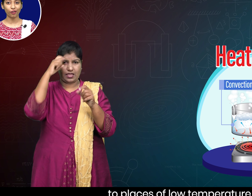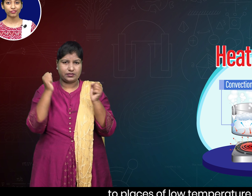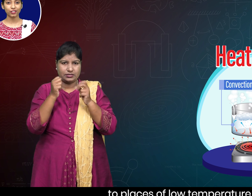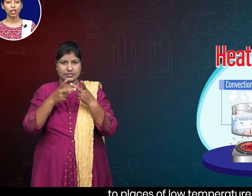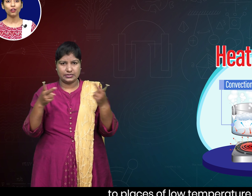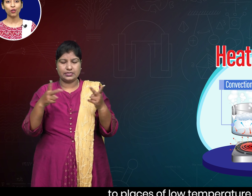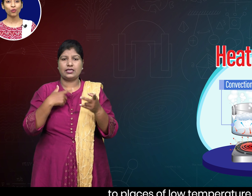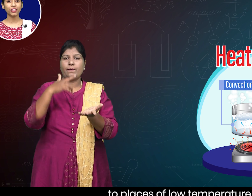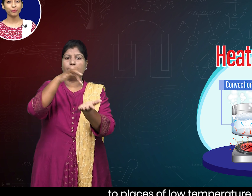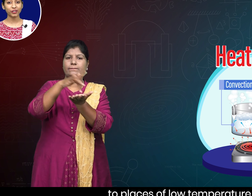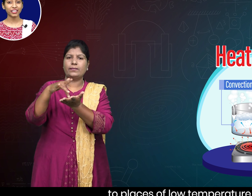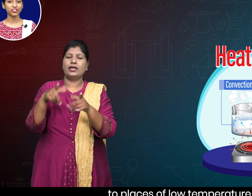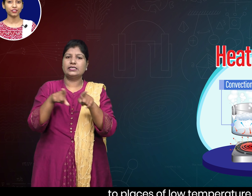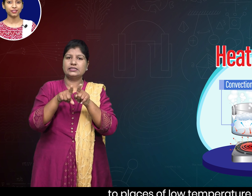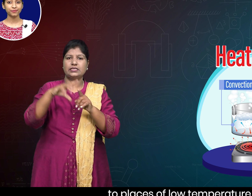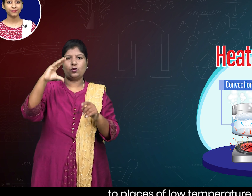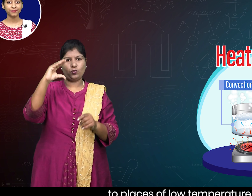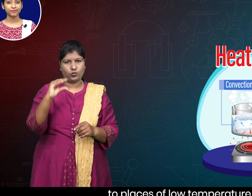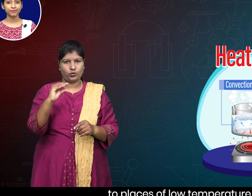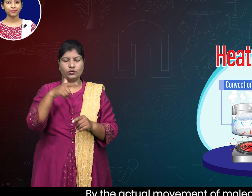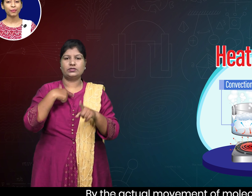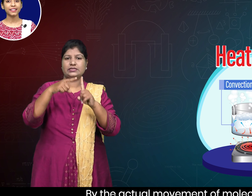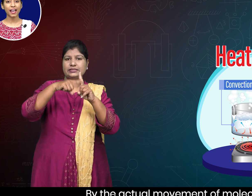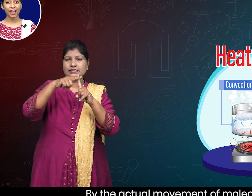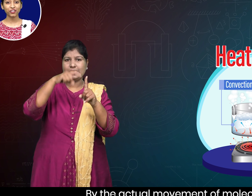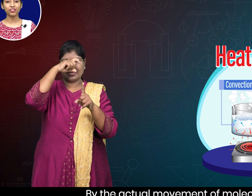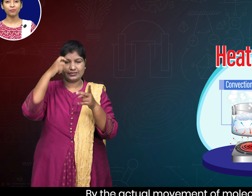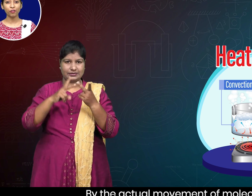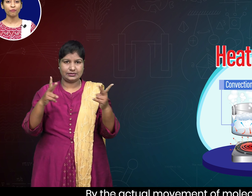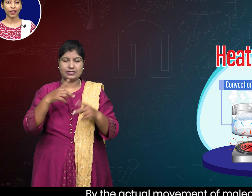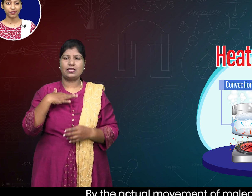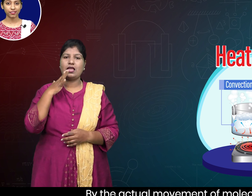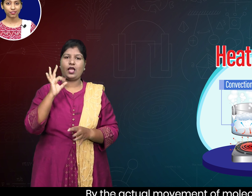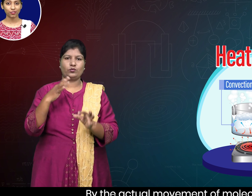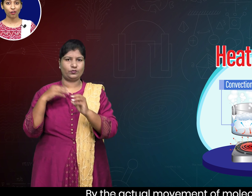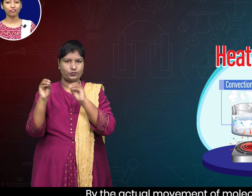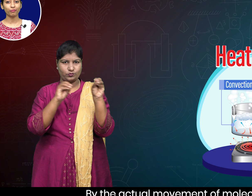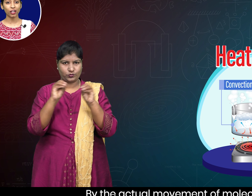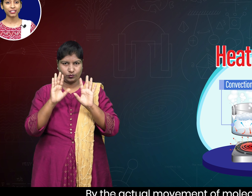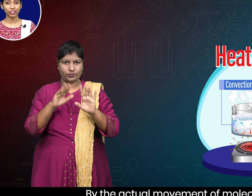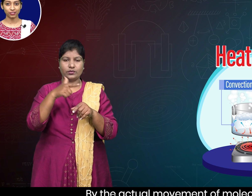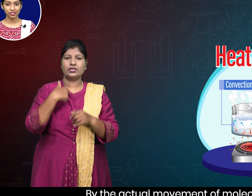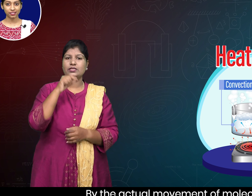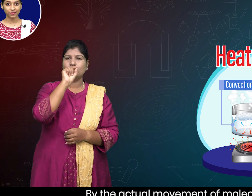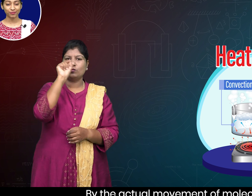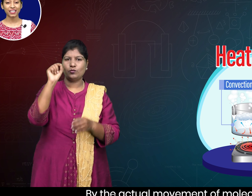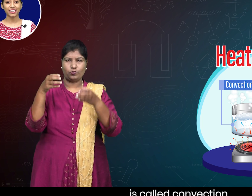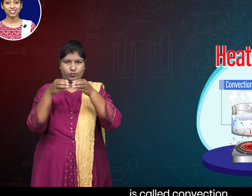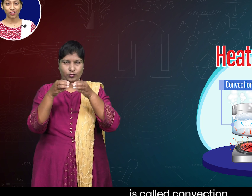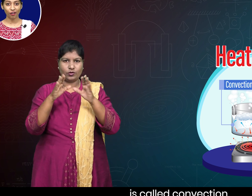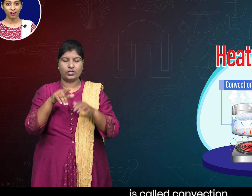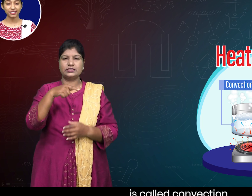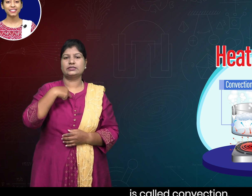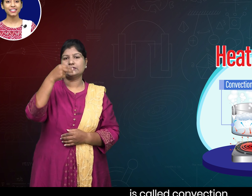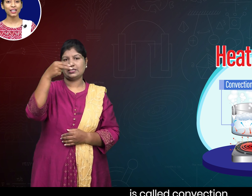places of low temperature by the actual movement of molecules